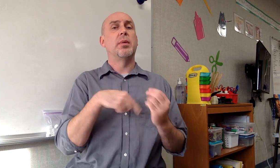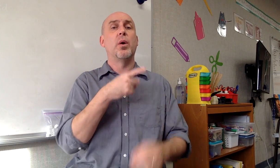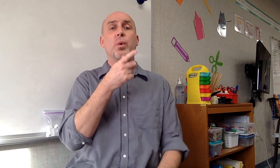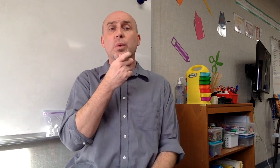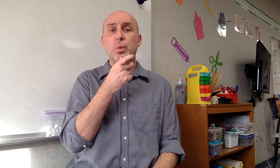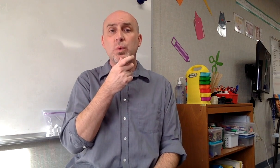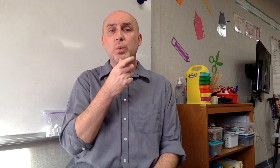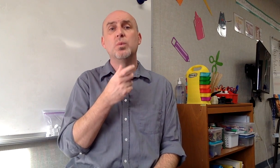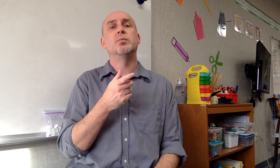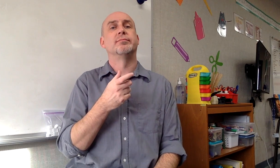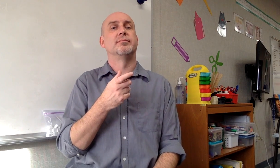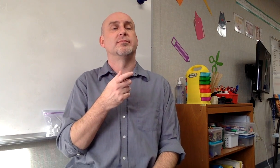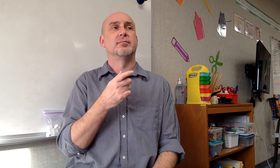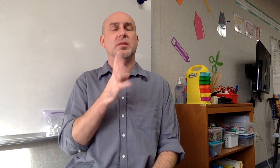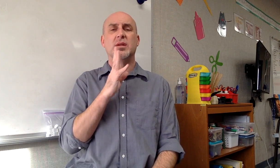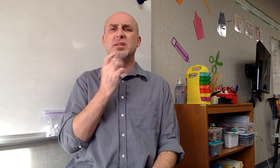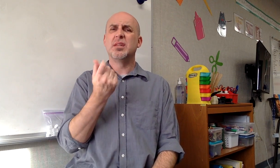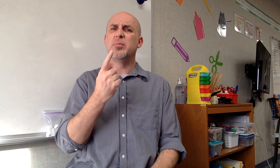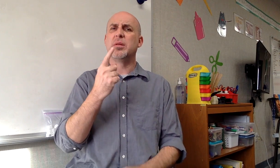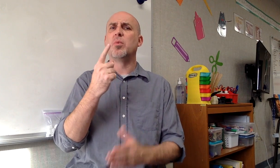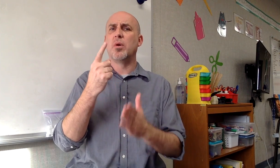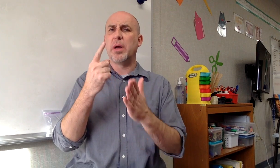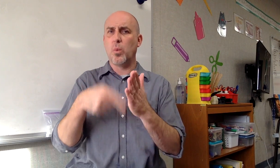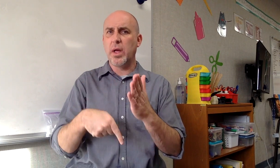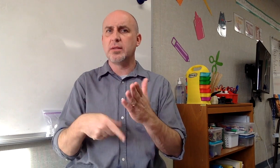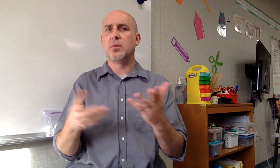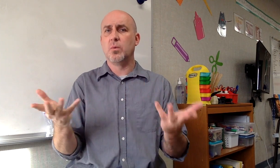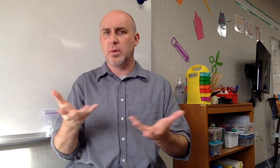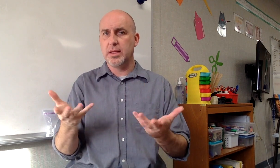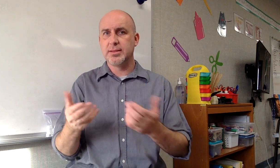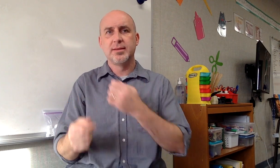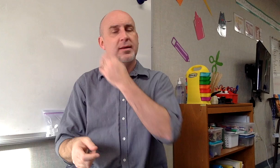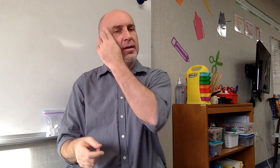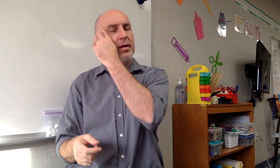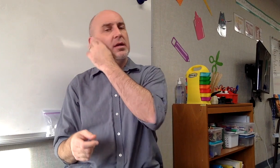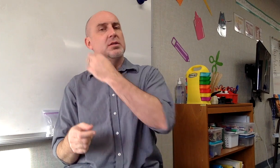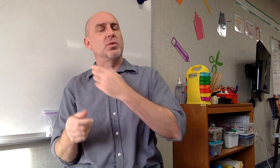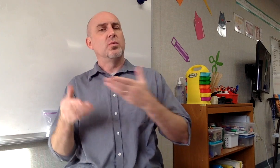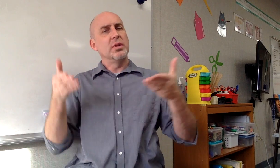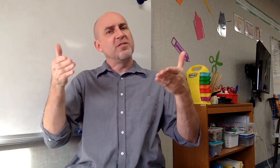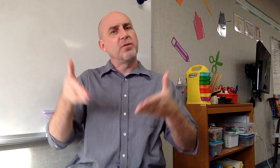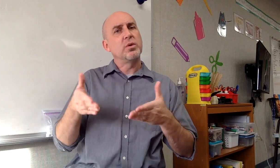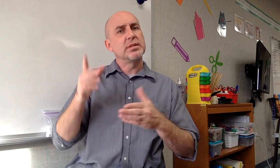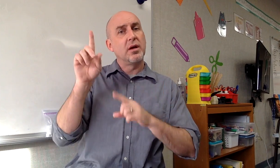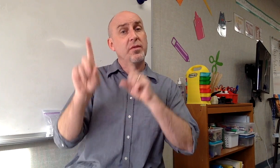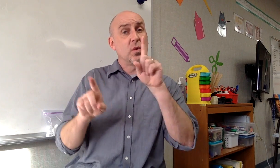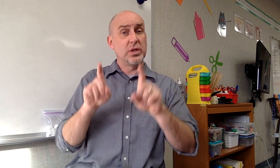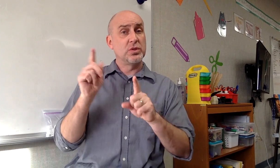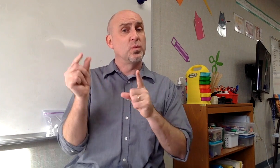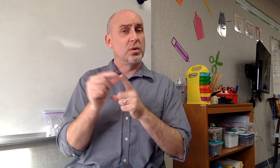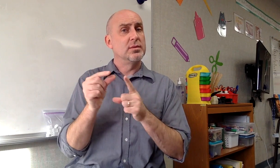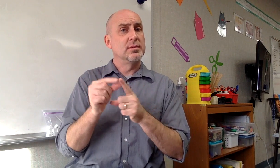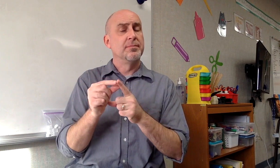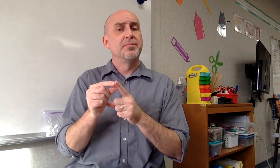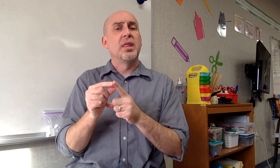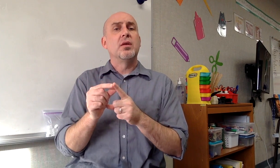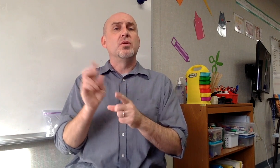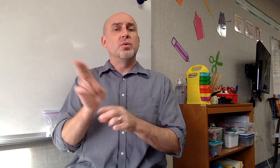about who, talked a little bit more about what or what. So we're really focusing on the question words.